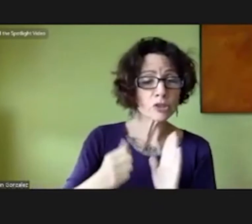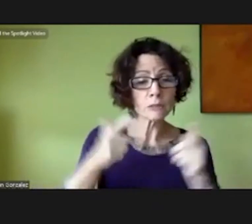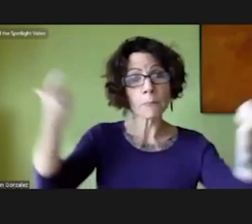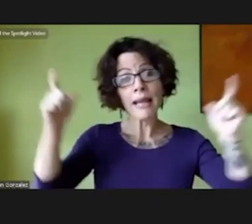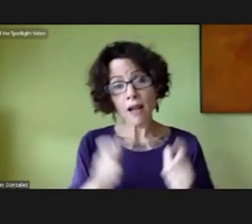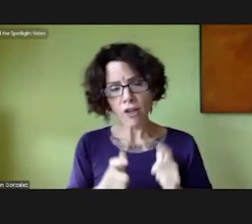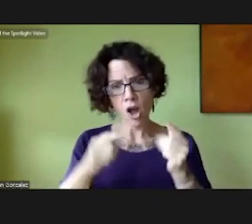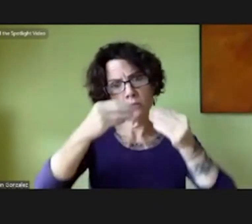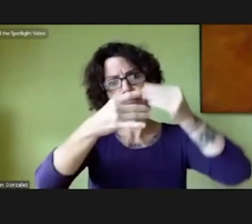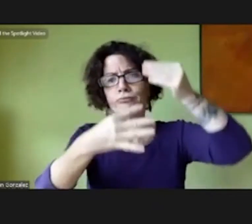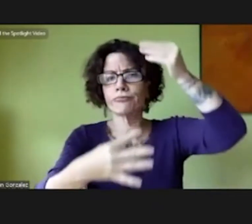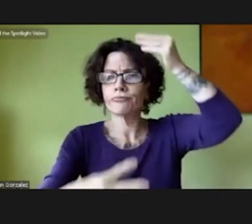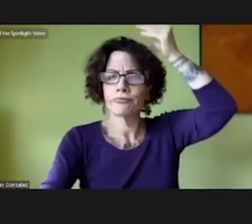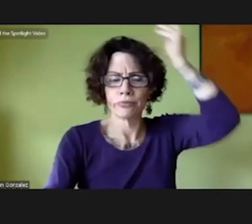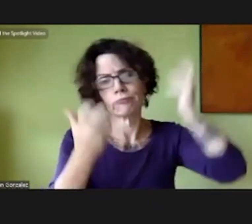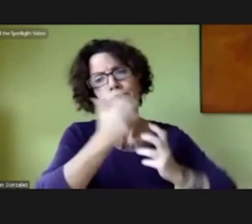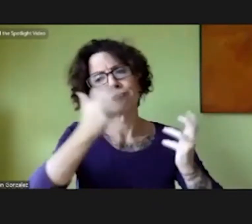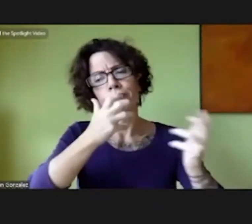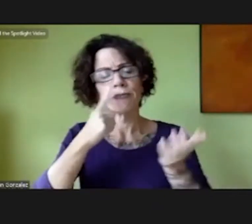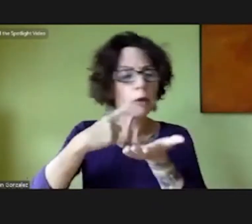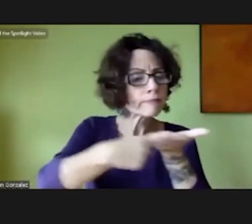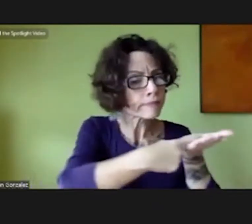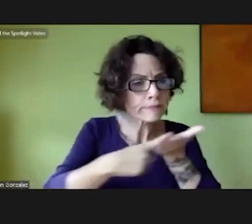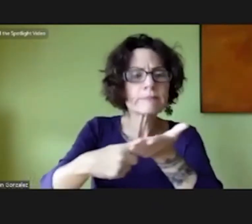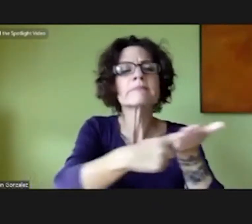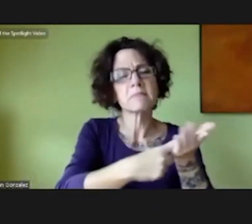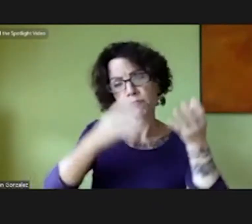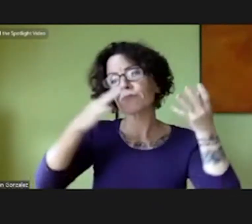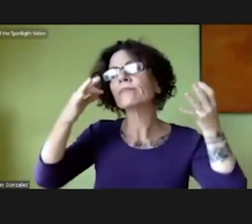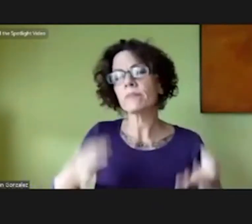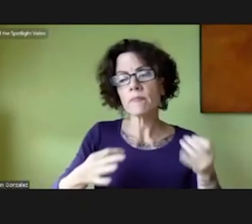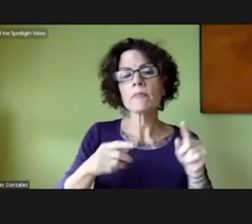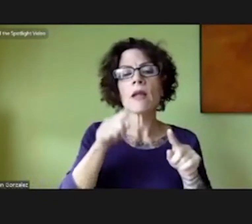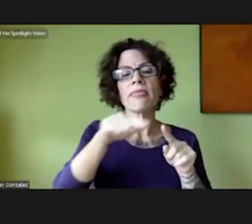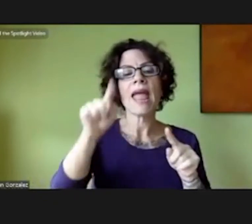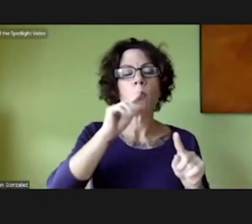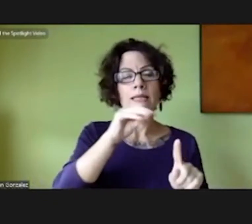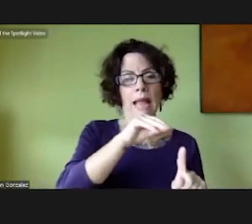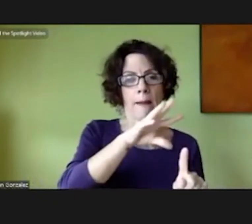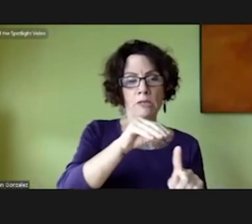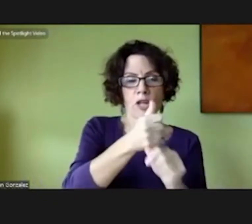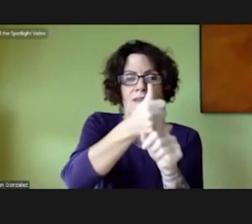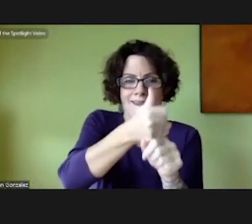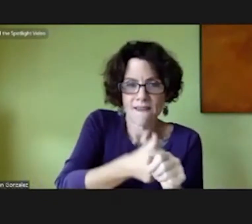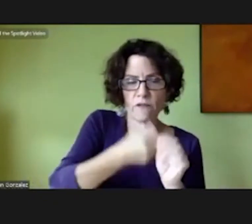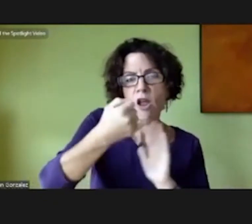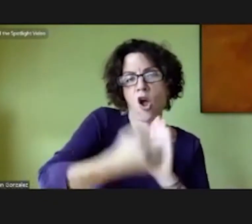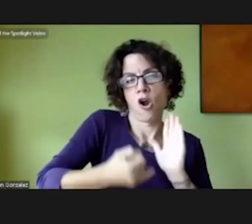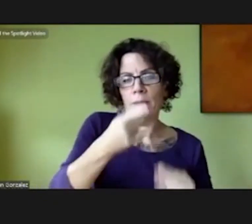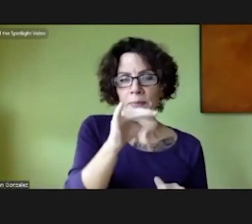of artists and large and small sculptures, photography.